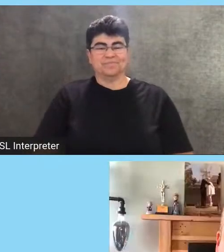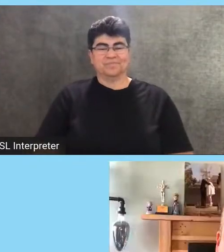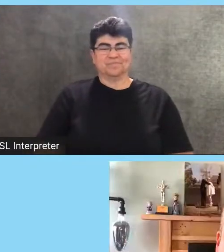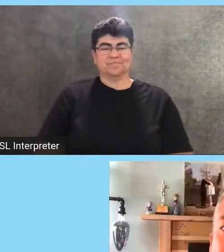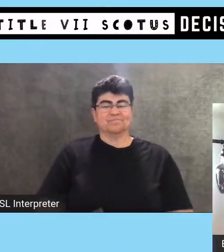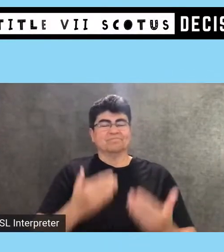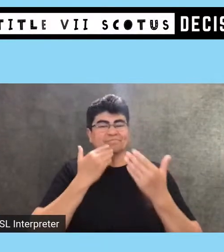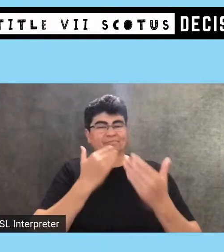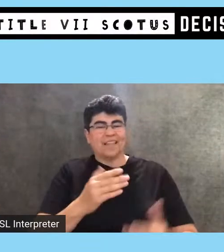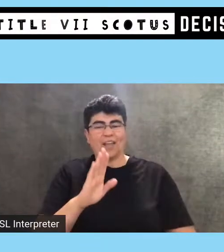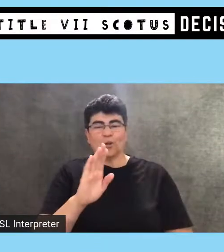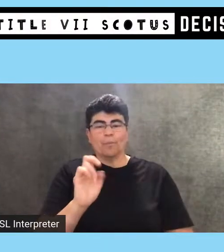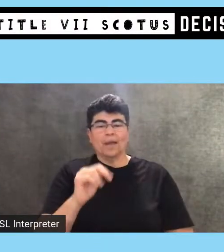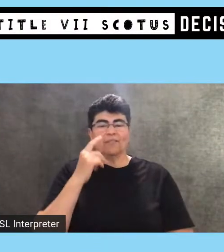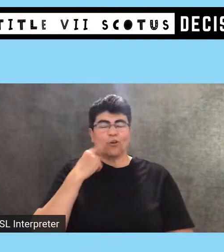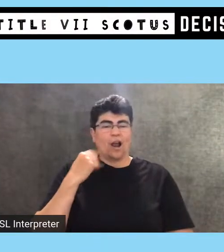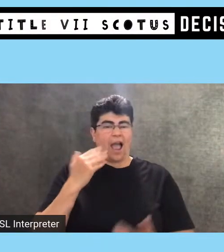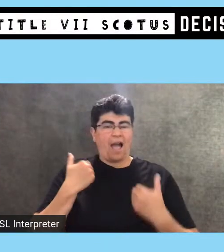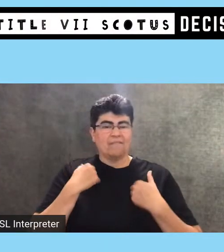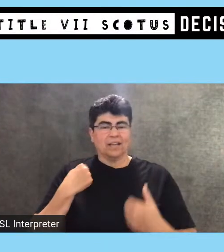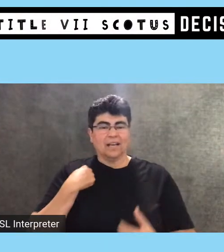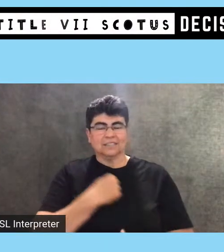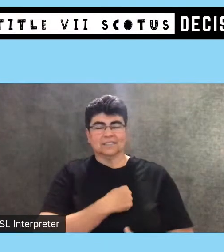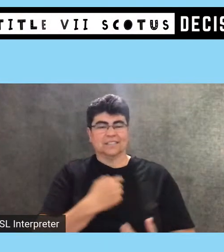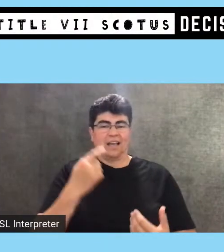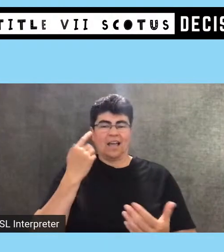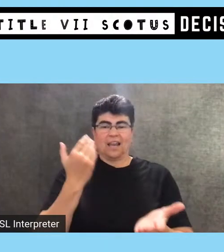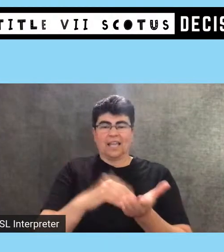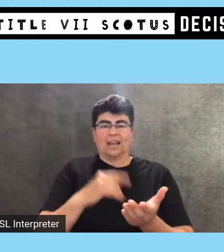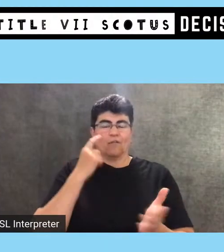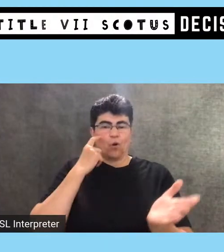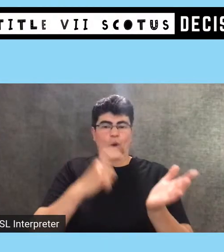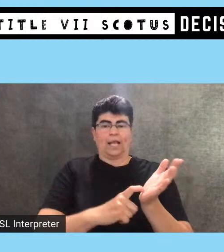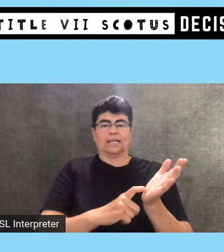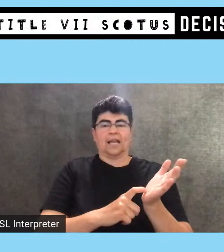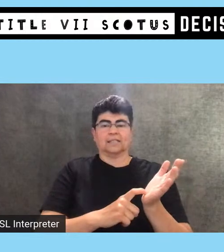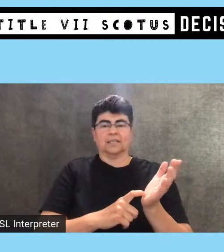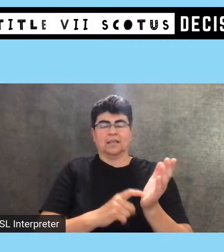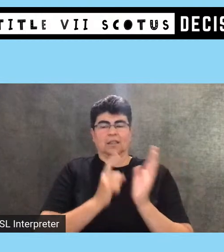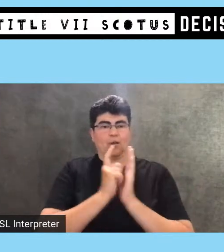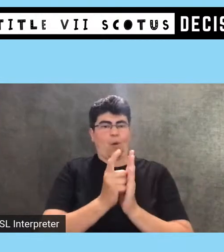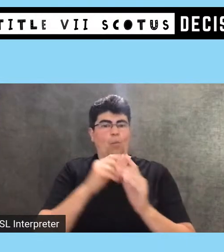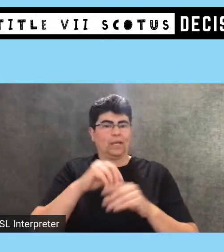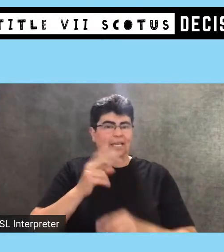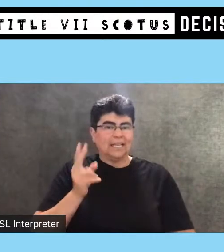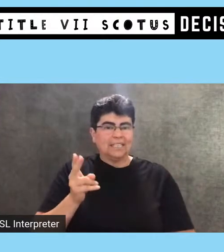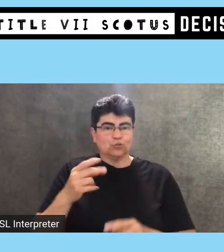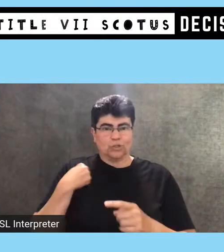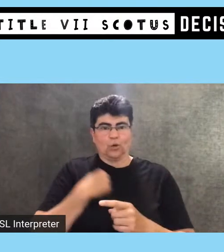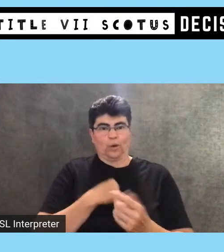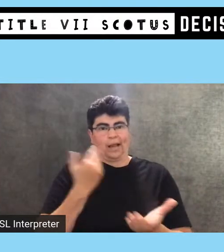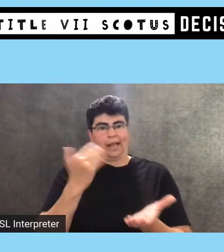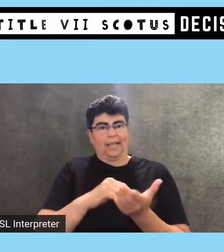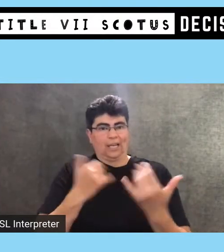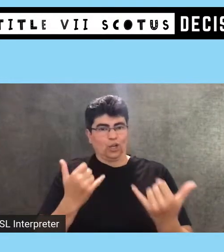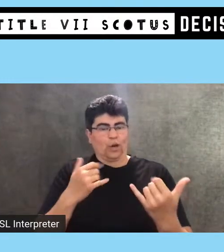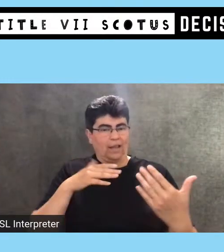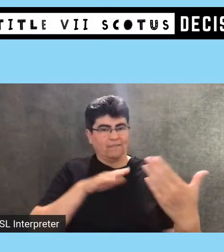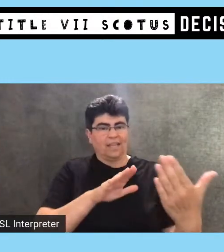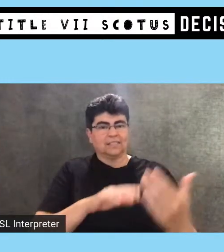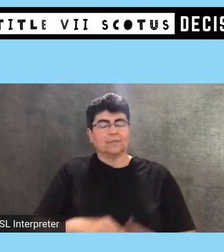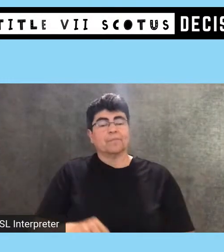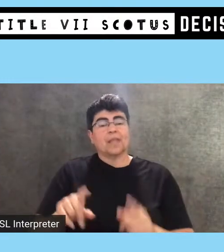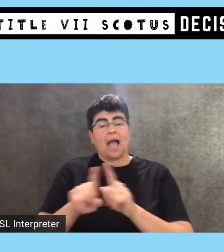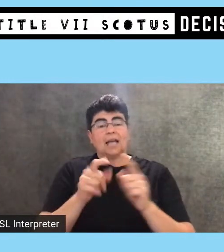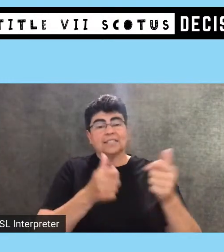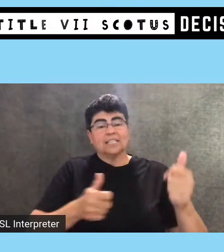Thank you, Ben, for having us, and thank you again for recognizing the moment in history that we are in and currently facing. As